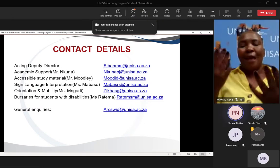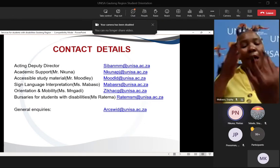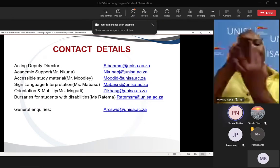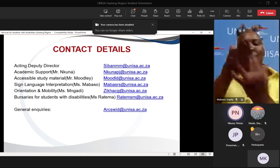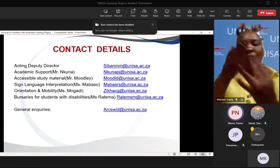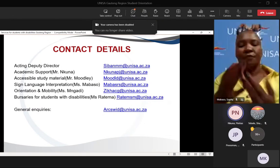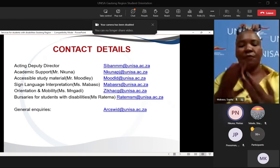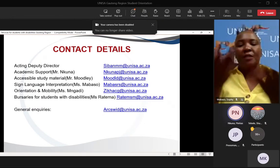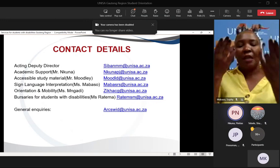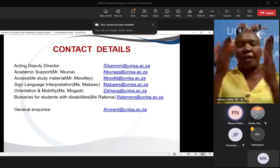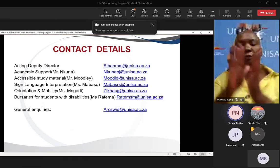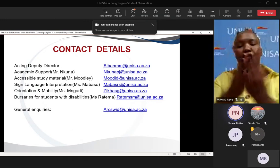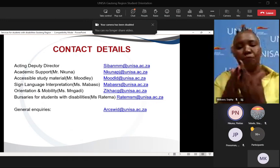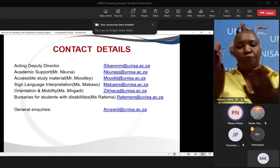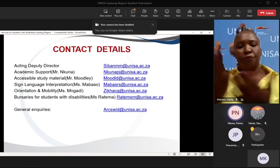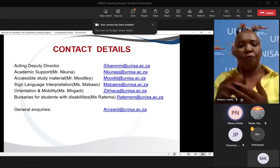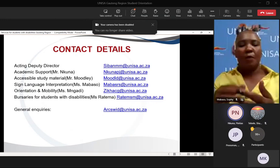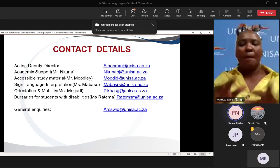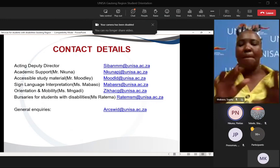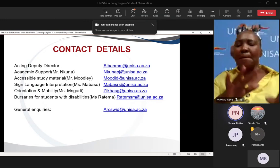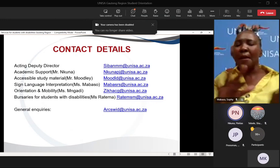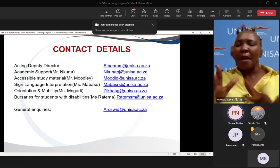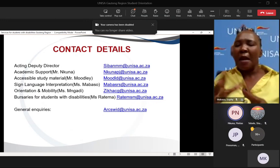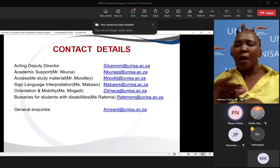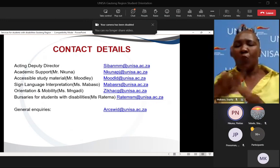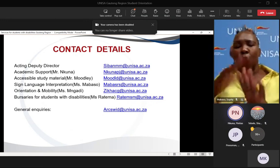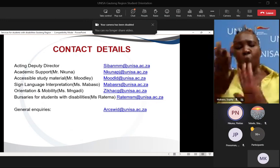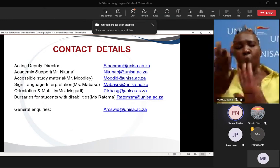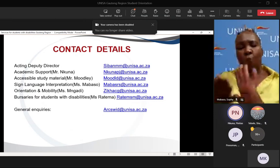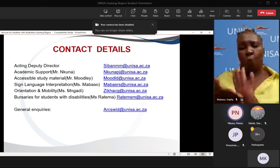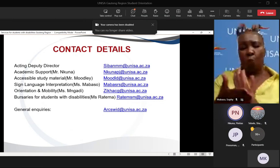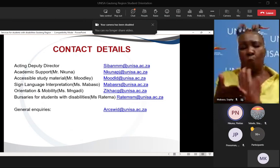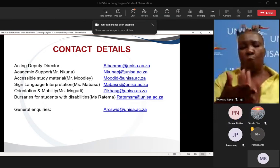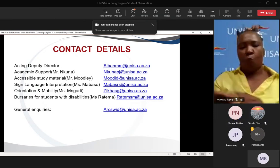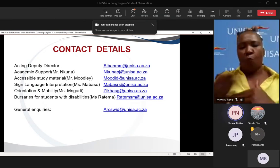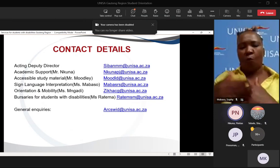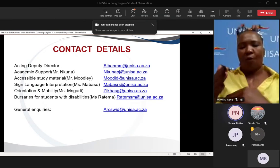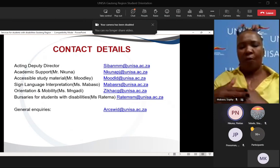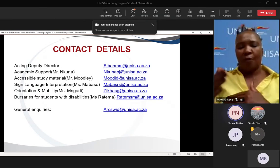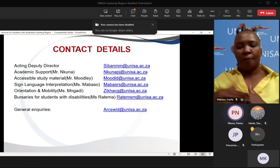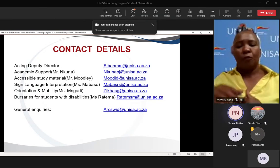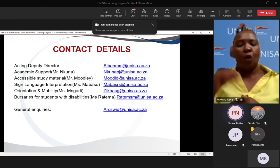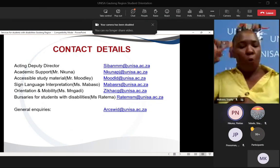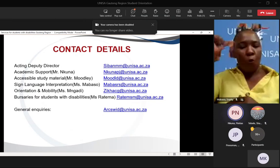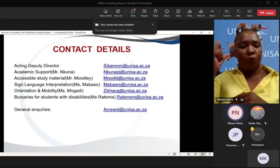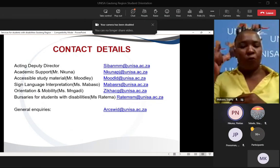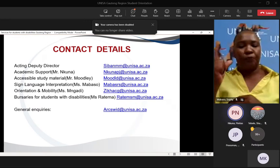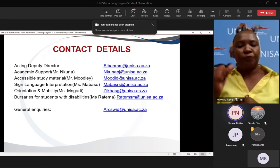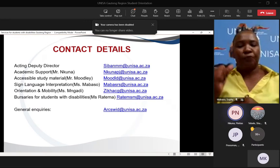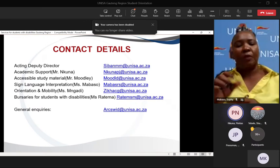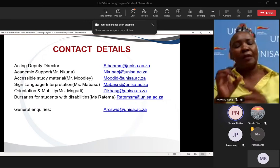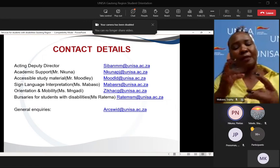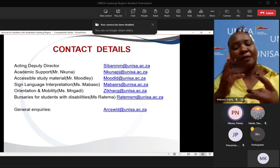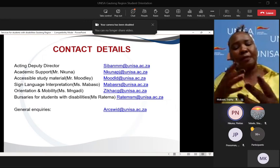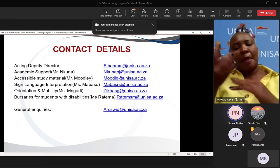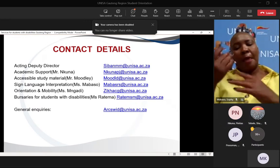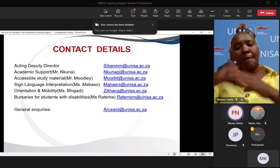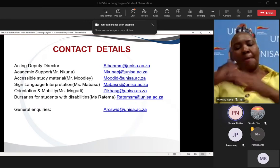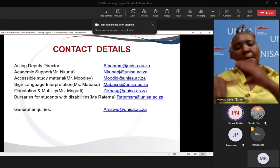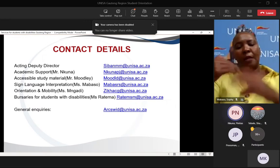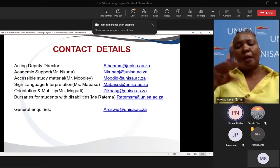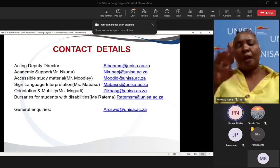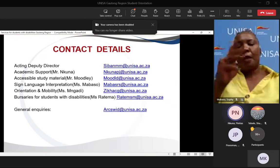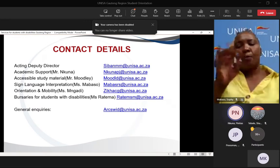material in alternative formats including prey large print Daisy and audio uh please send an email to